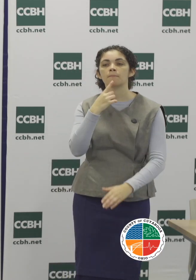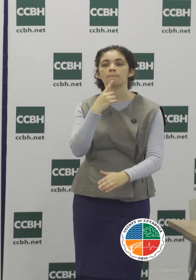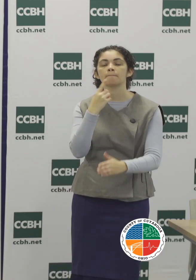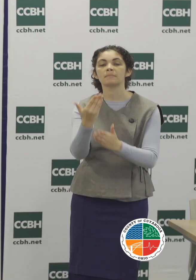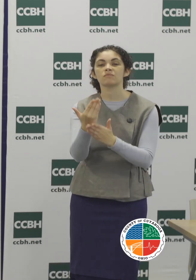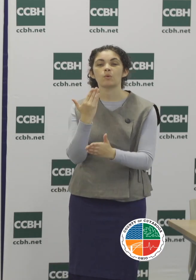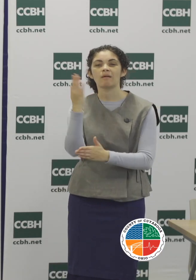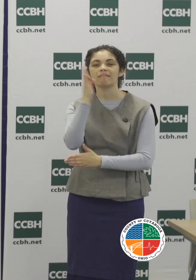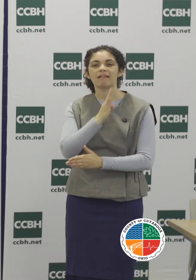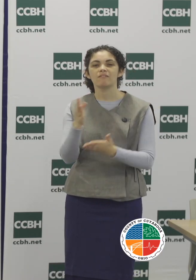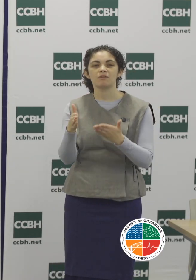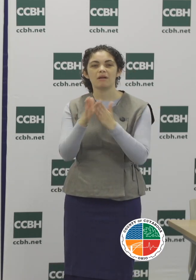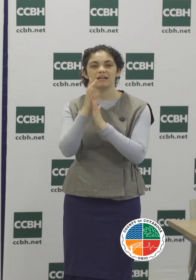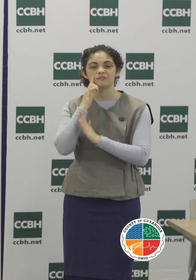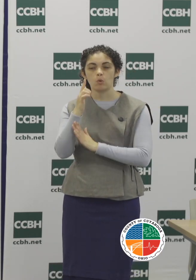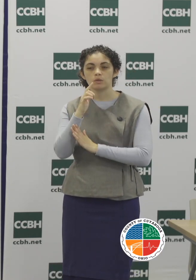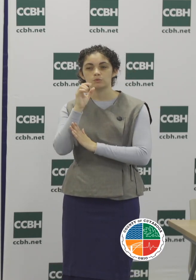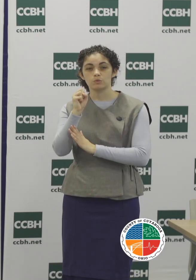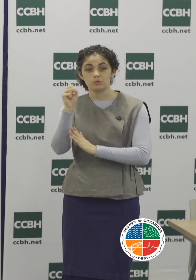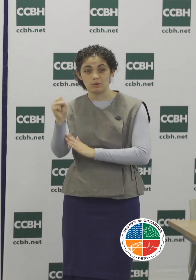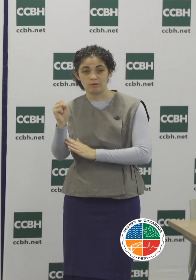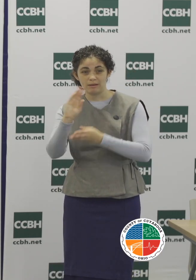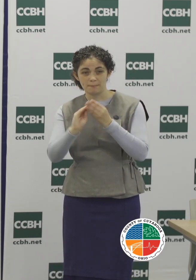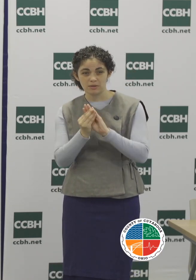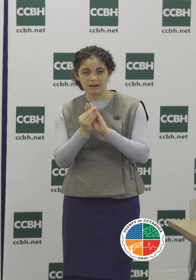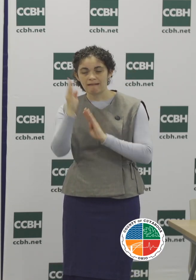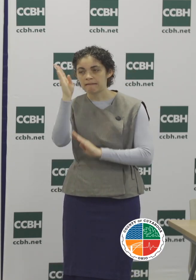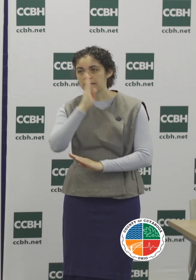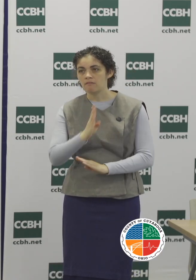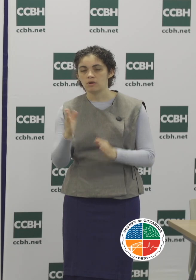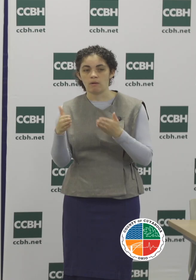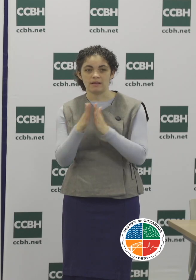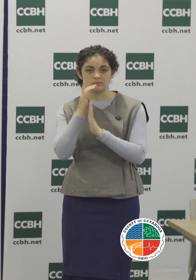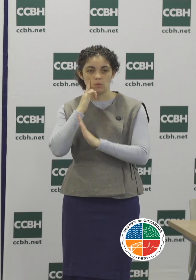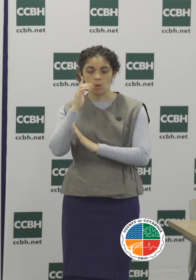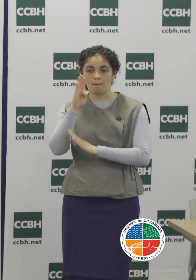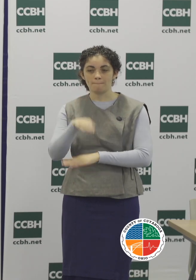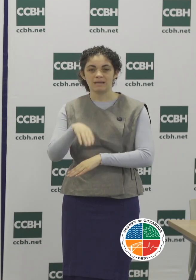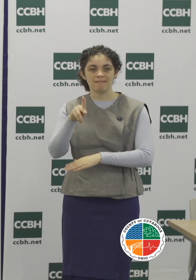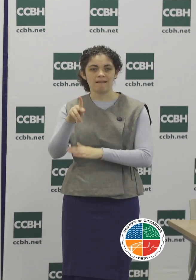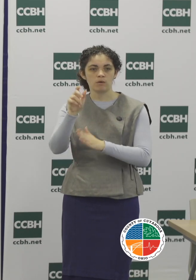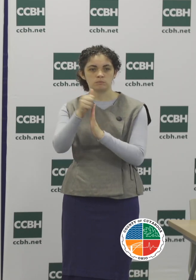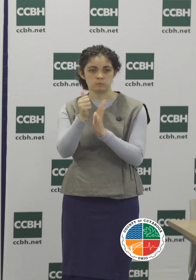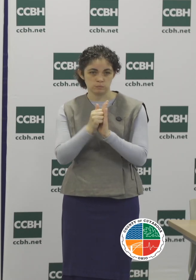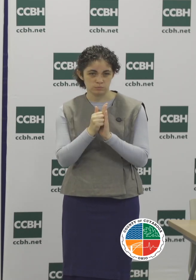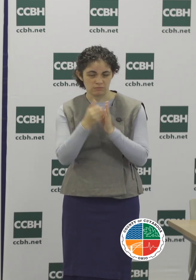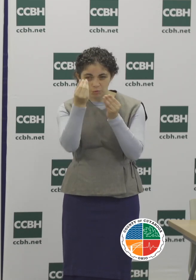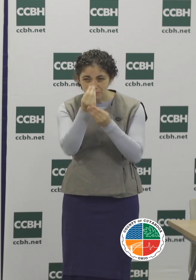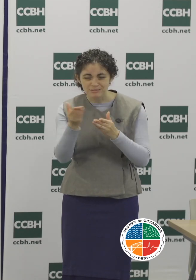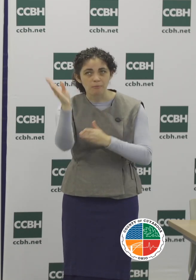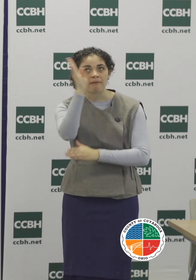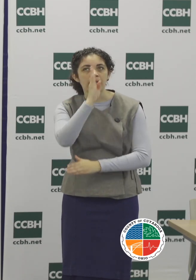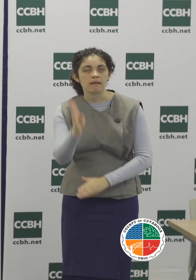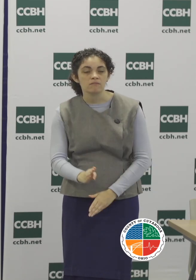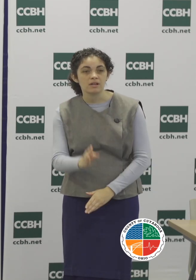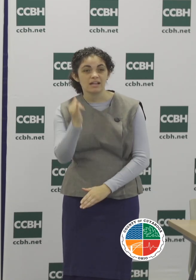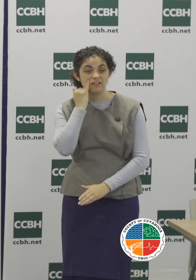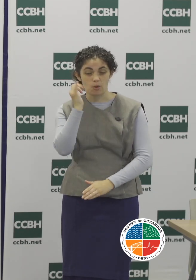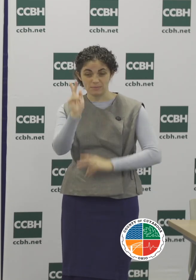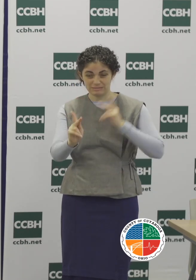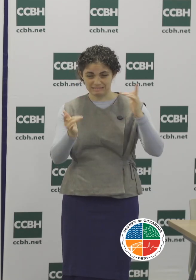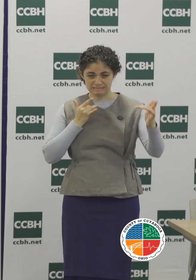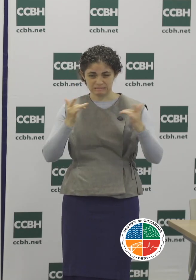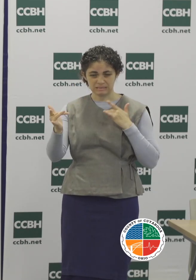we will never ask for a social security number. We will never ask for bank account information. If someone is